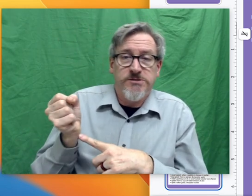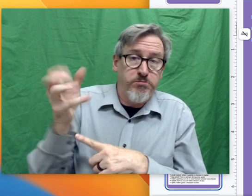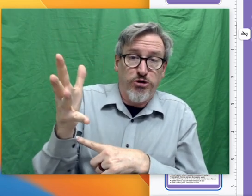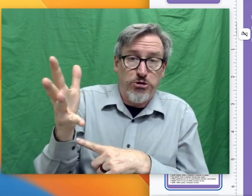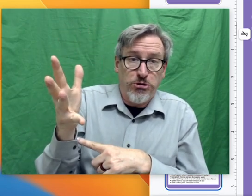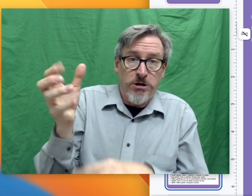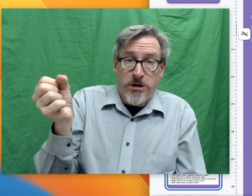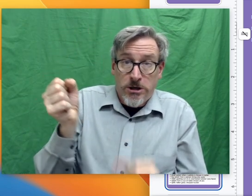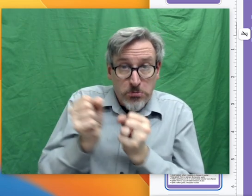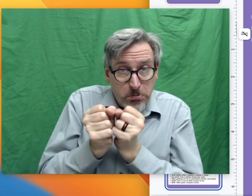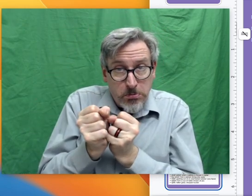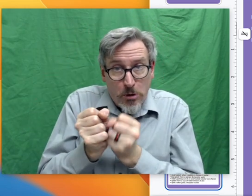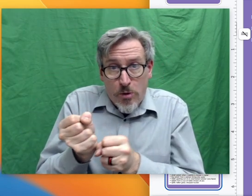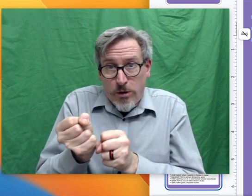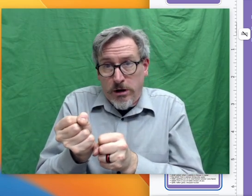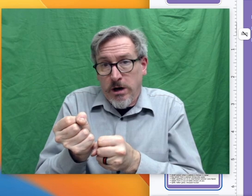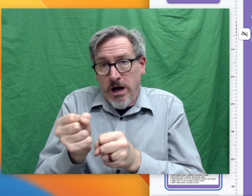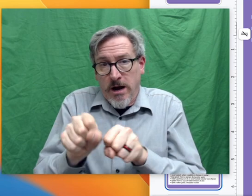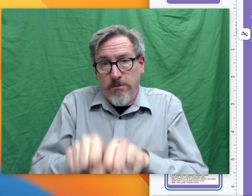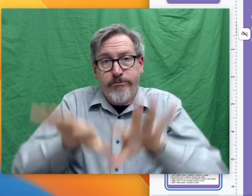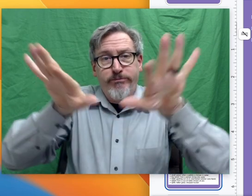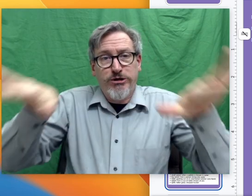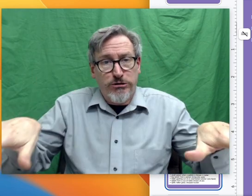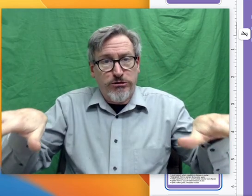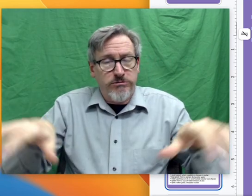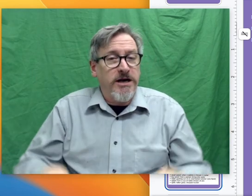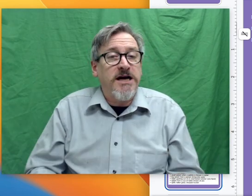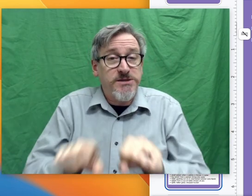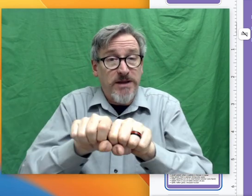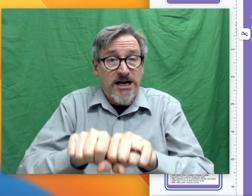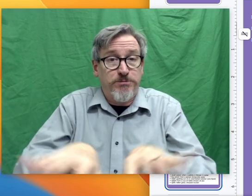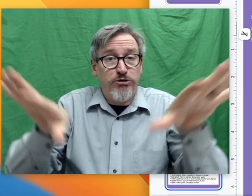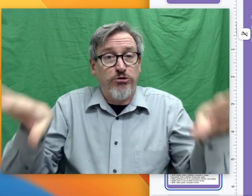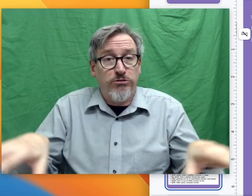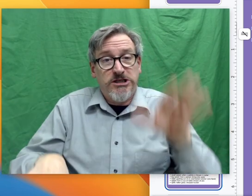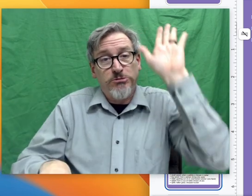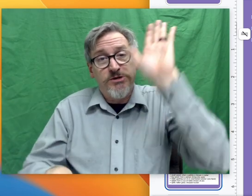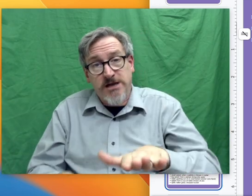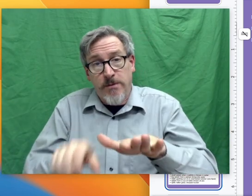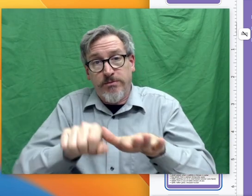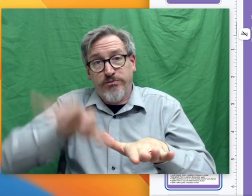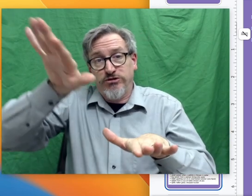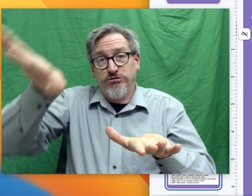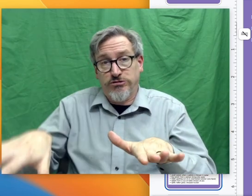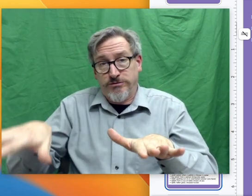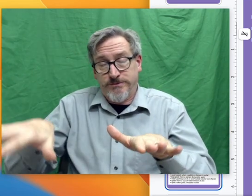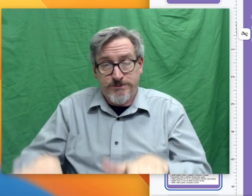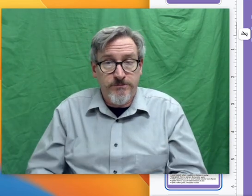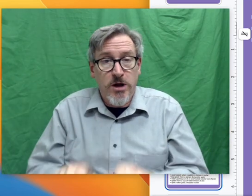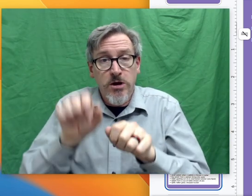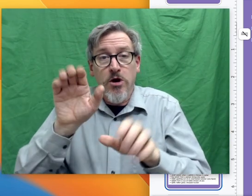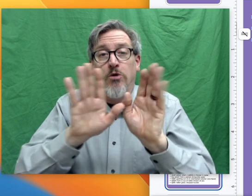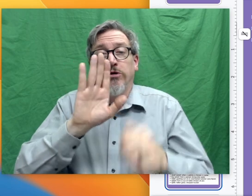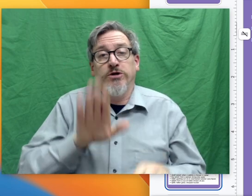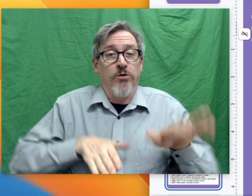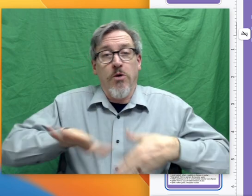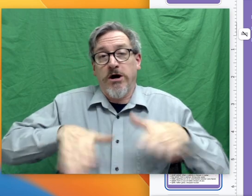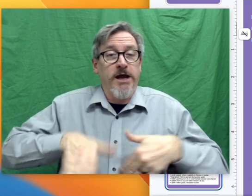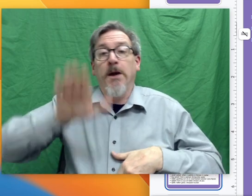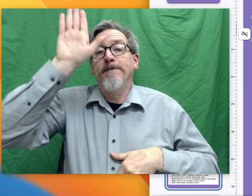is, or right, a splash, stomp, or